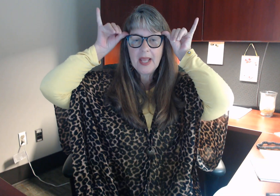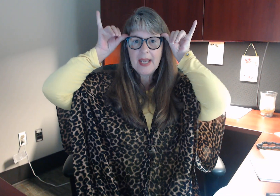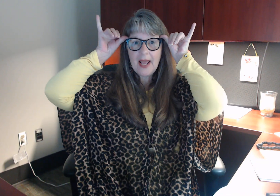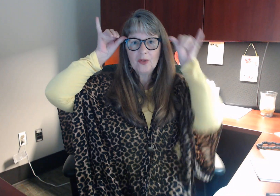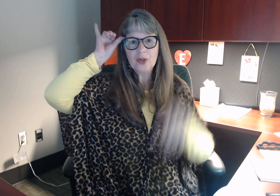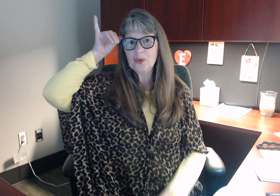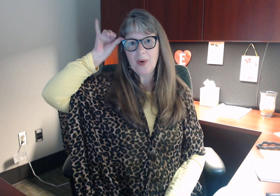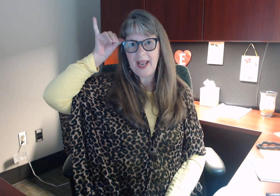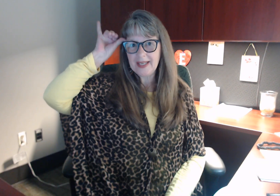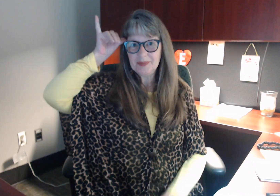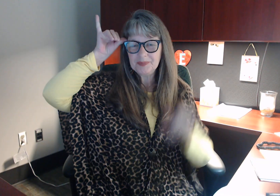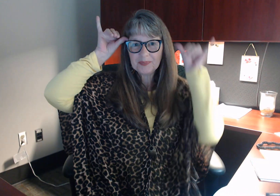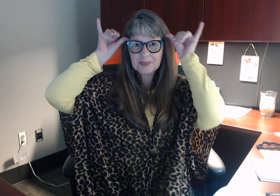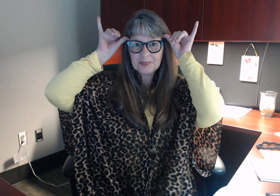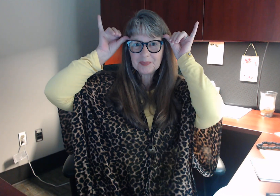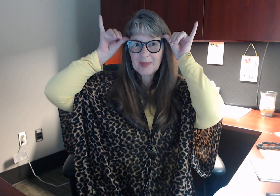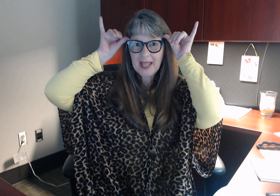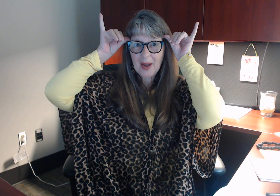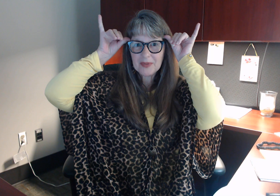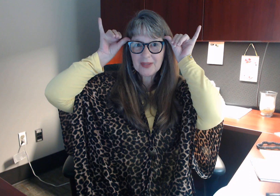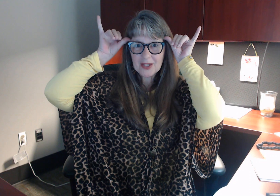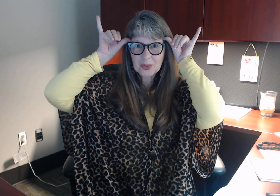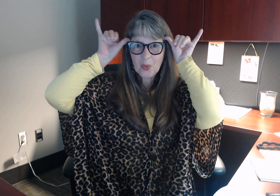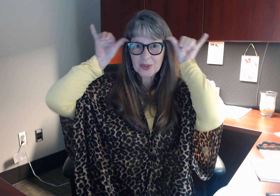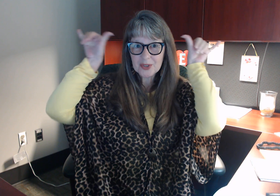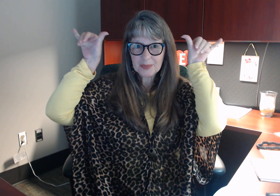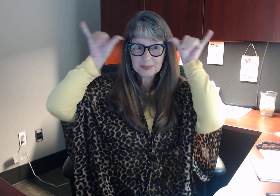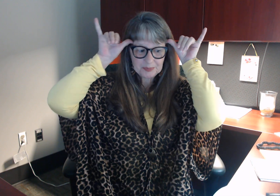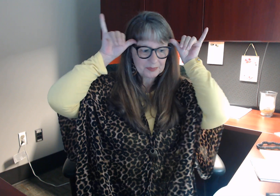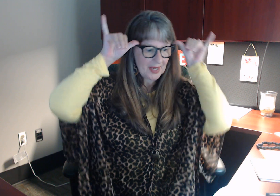Now you can do it one-handed. A cow, but that's their horns. A cow.